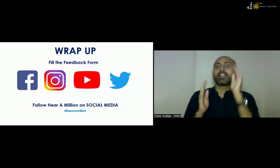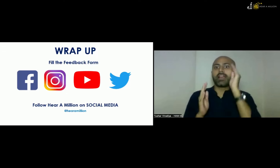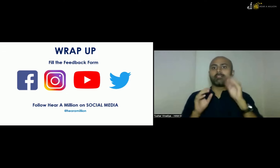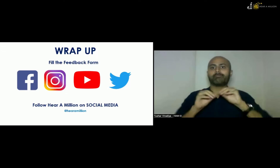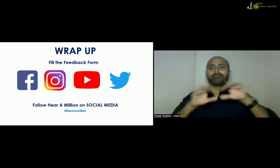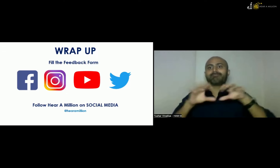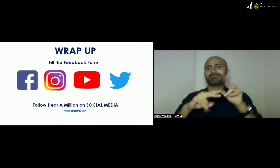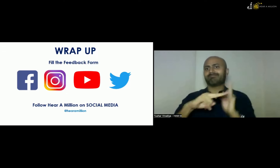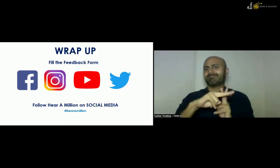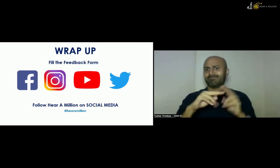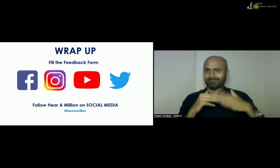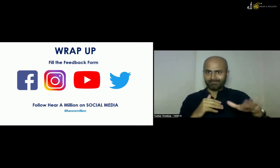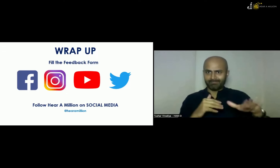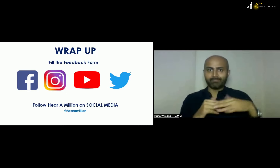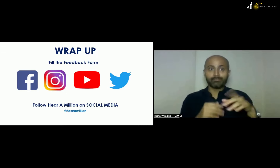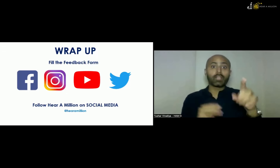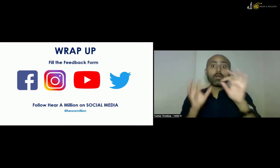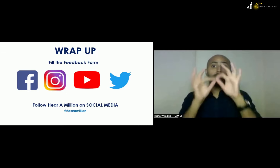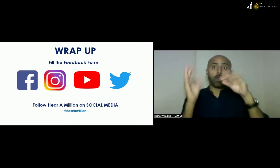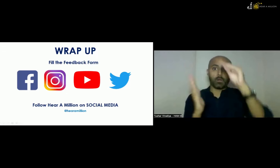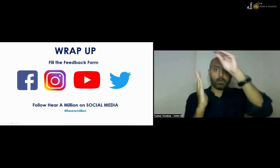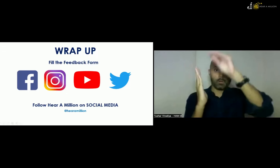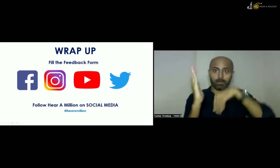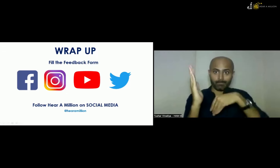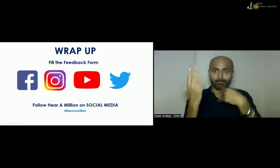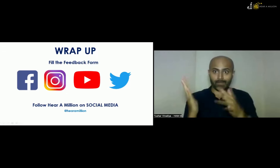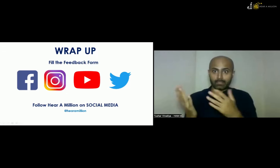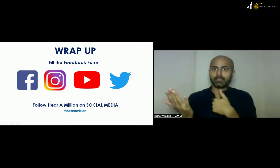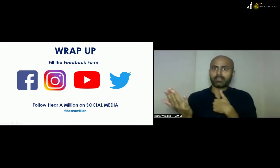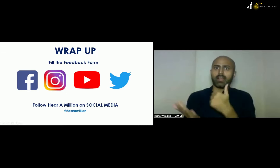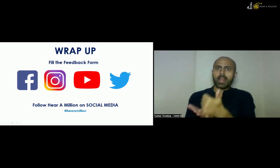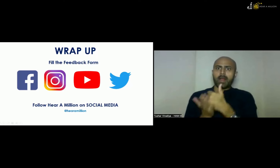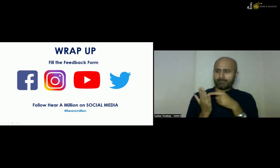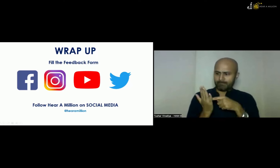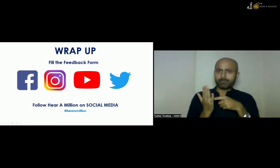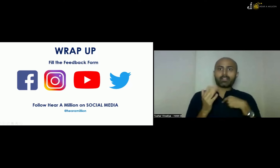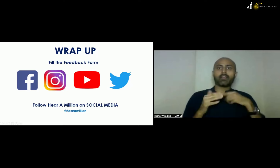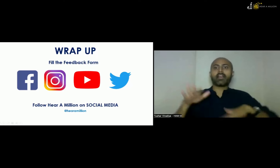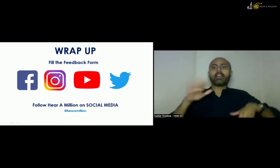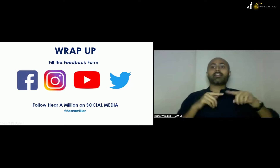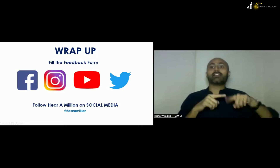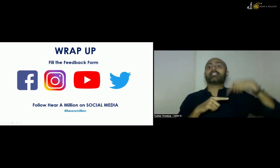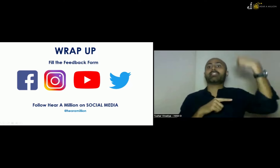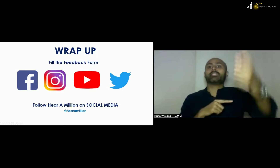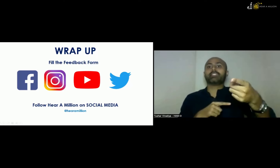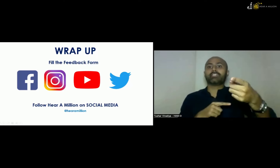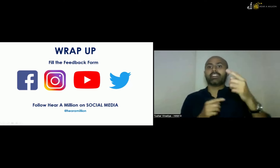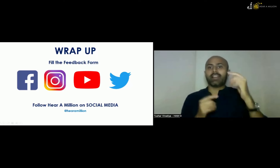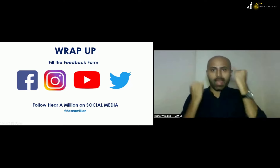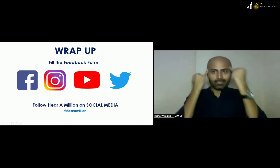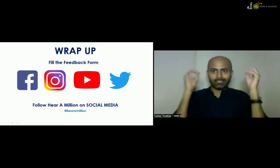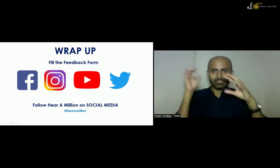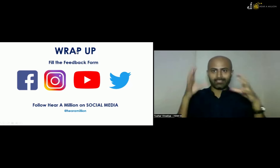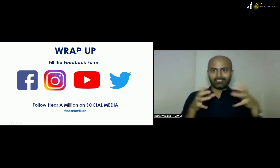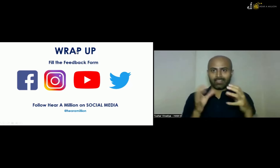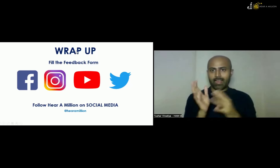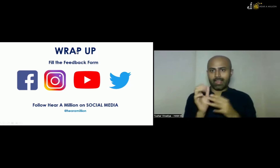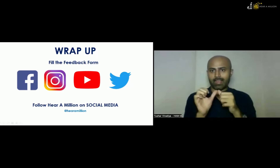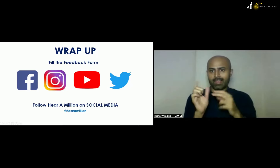our social media page which are available on Facebook, Instagram, and Twitter and YouTube as